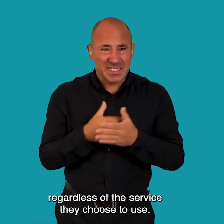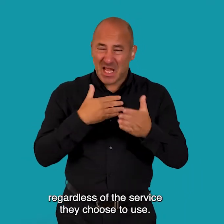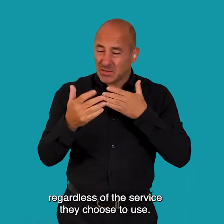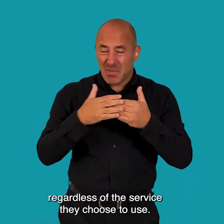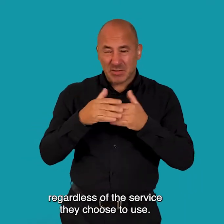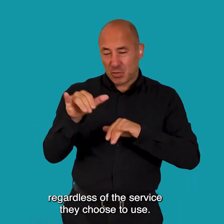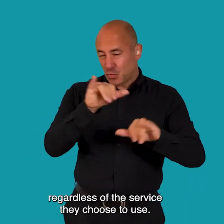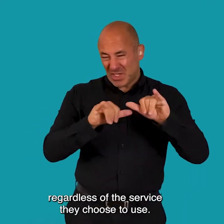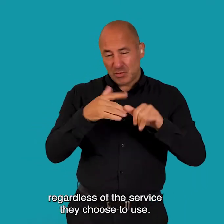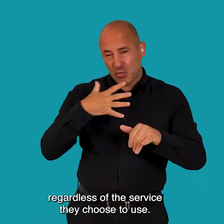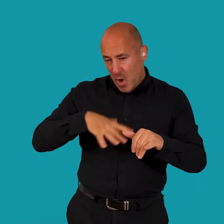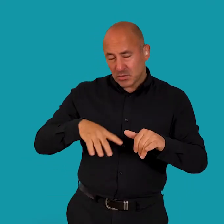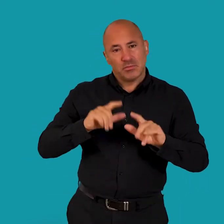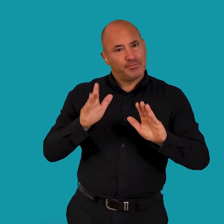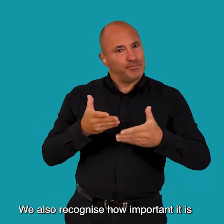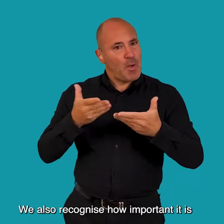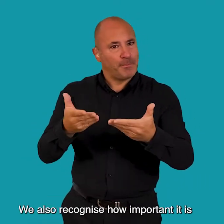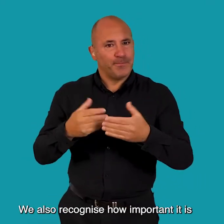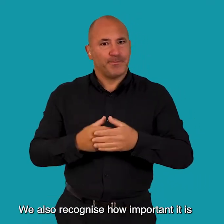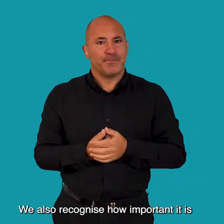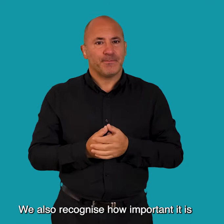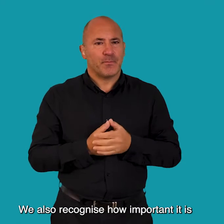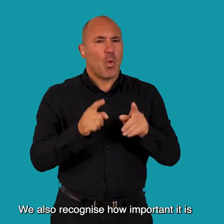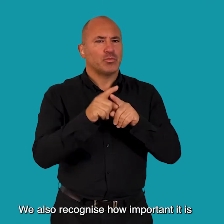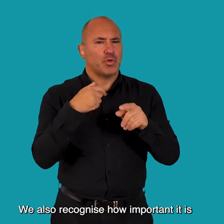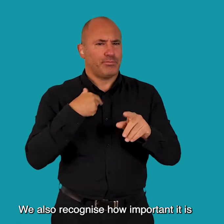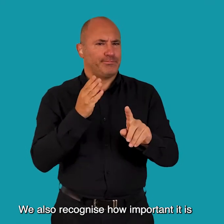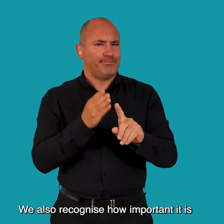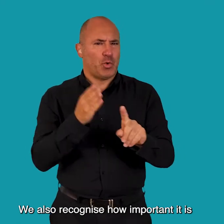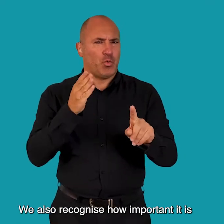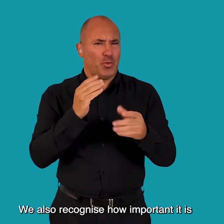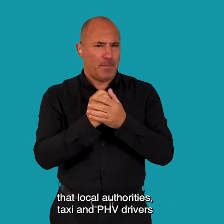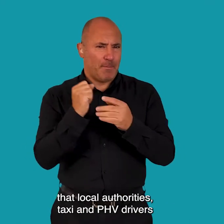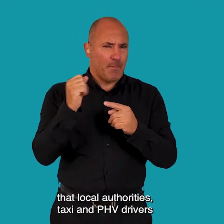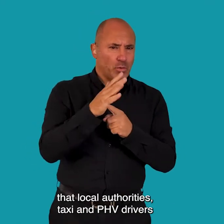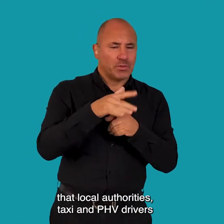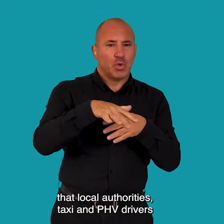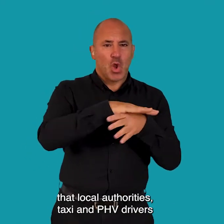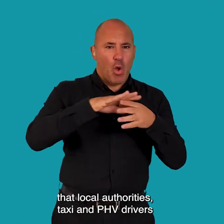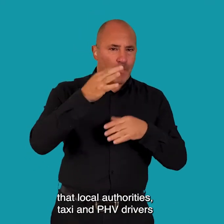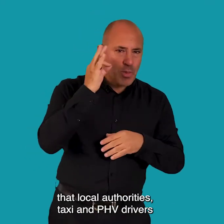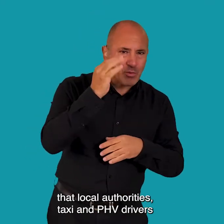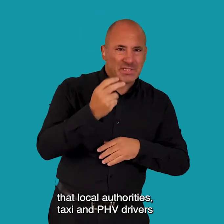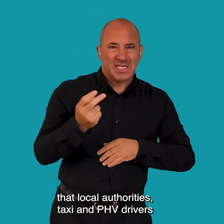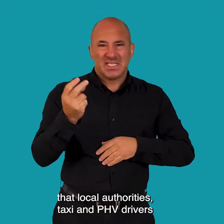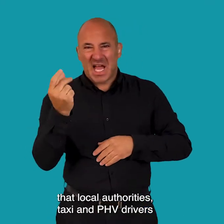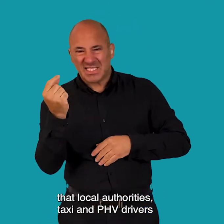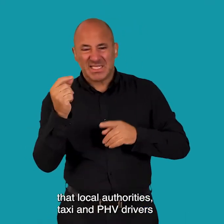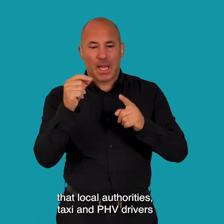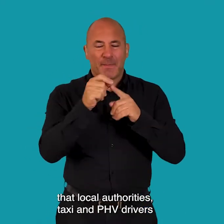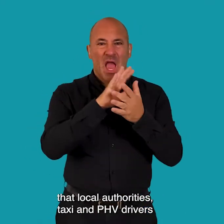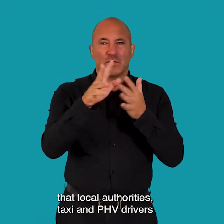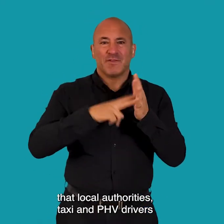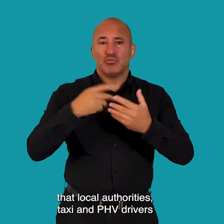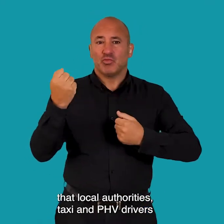choose to use. We also recognise how important it is that local authorities, taxi and PHV